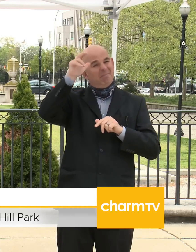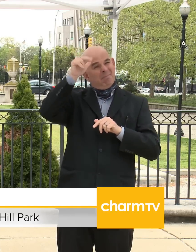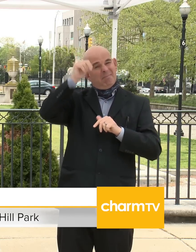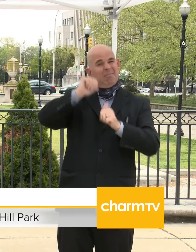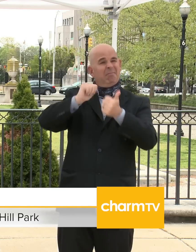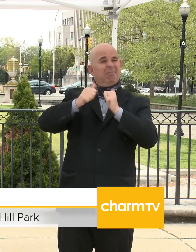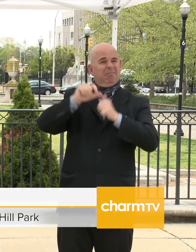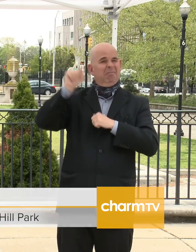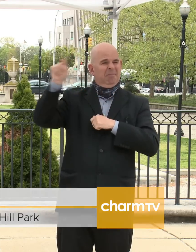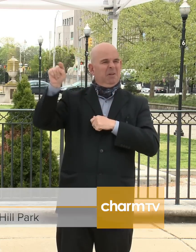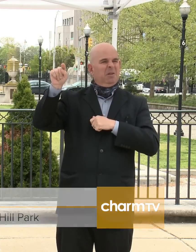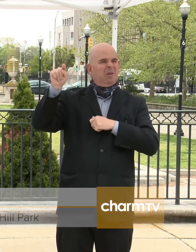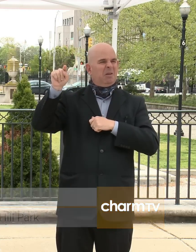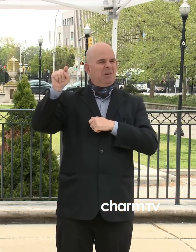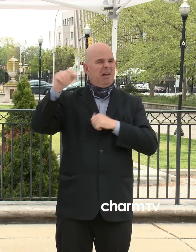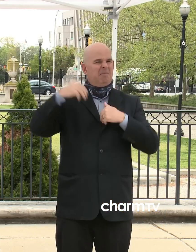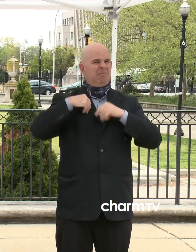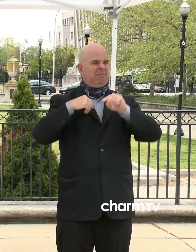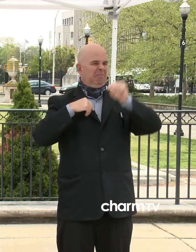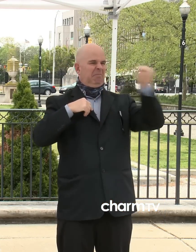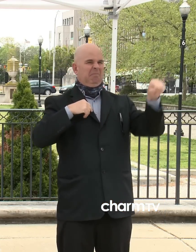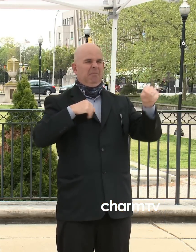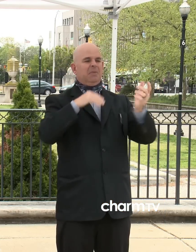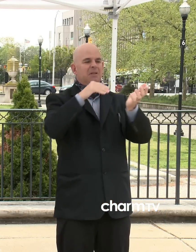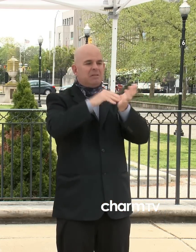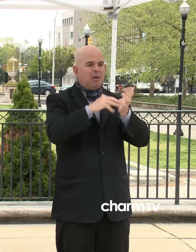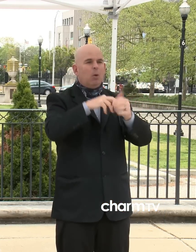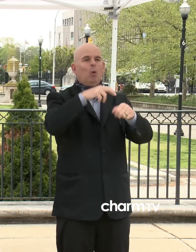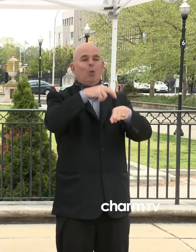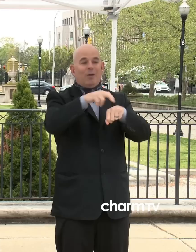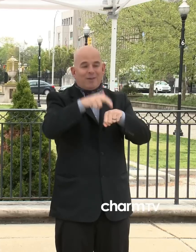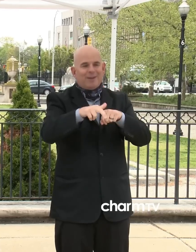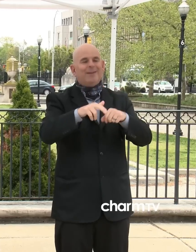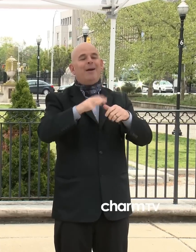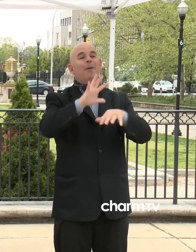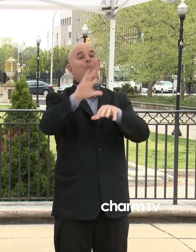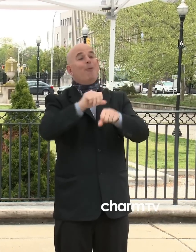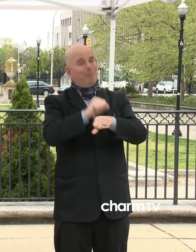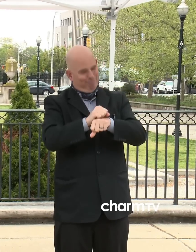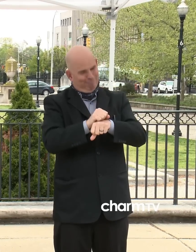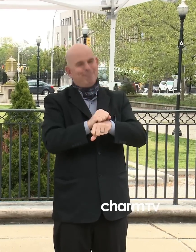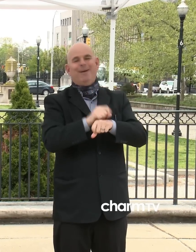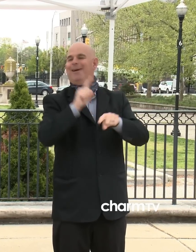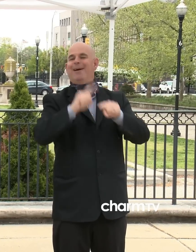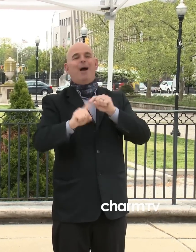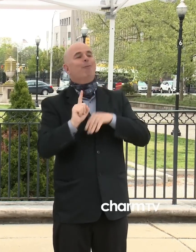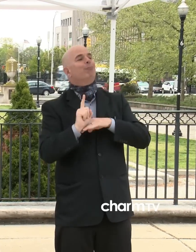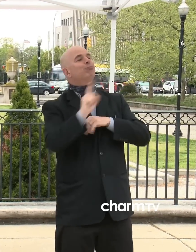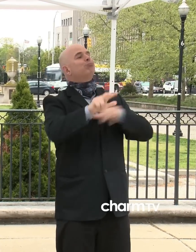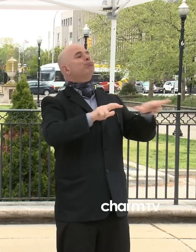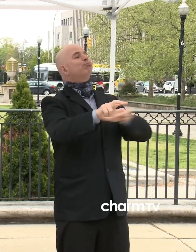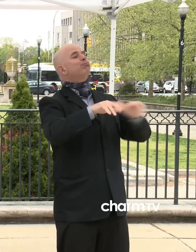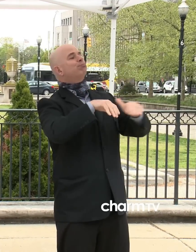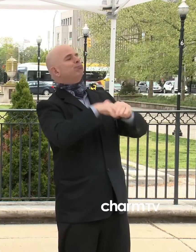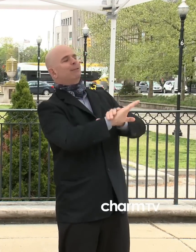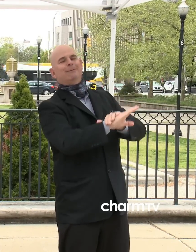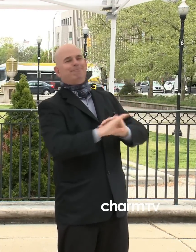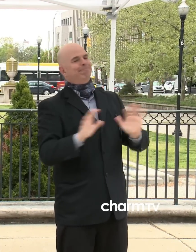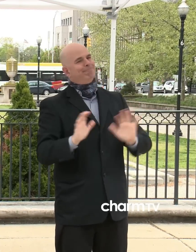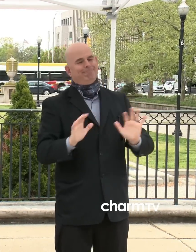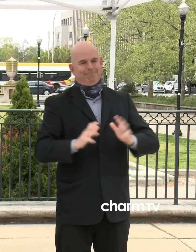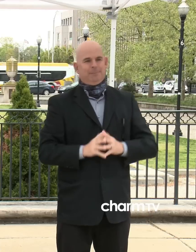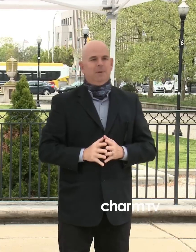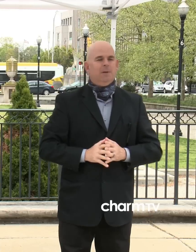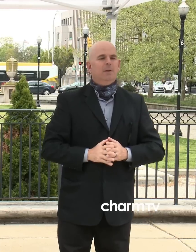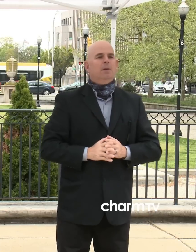physician referral and a previously scheduled appointment for residents to receive access to testing, but it will have a walk-through protocol